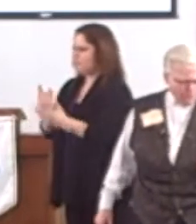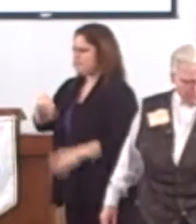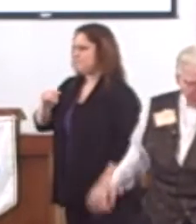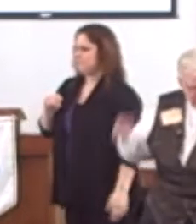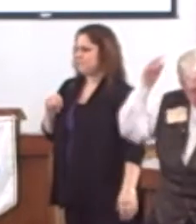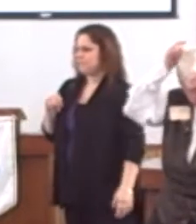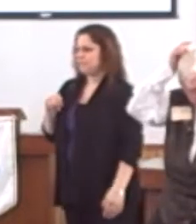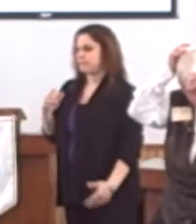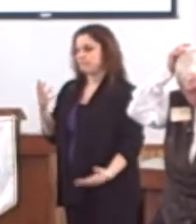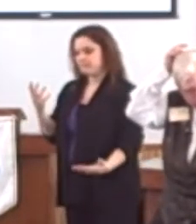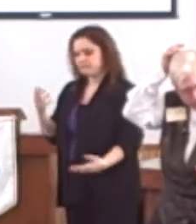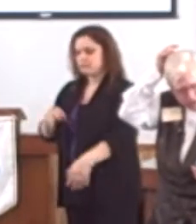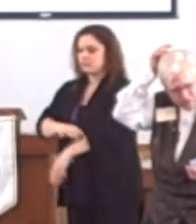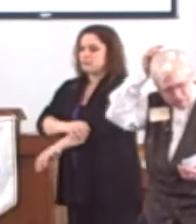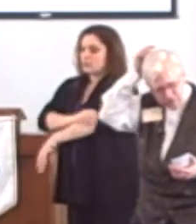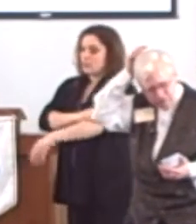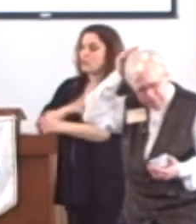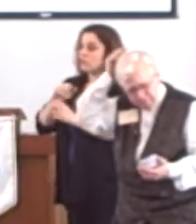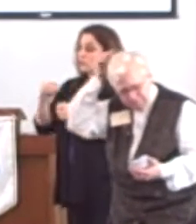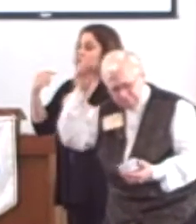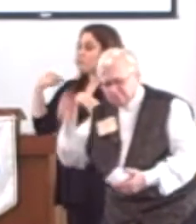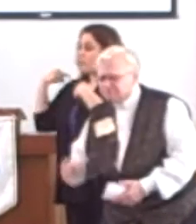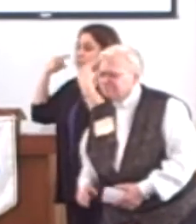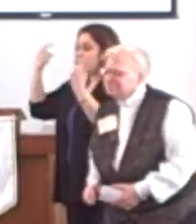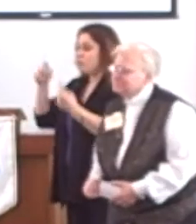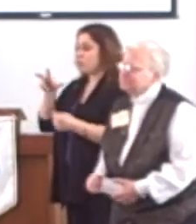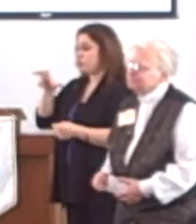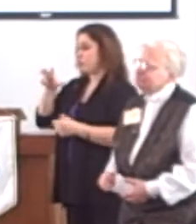So over the past 300 or so years,